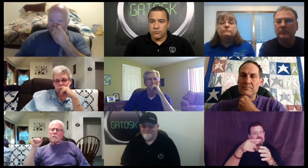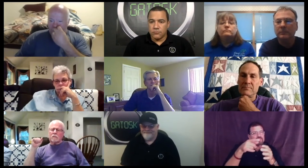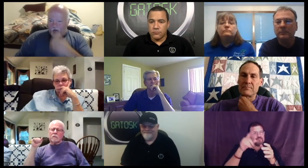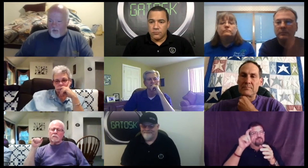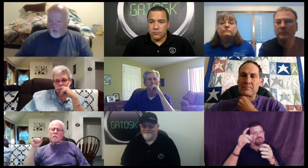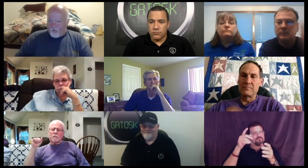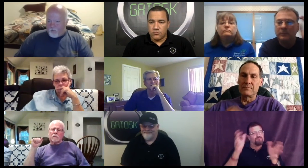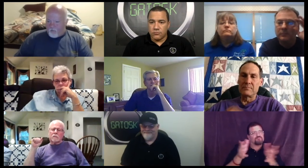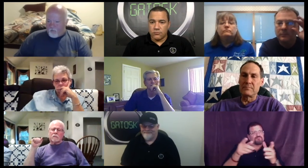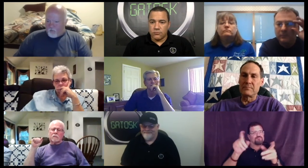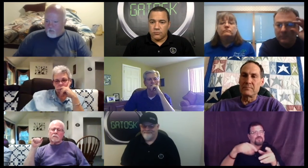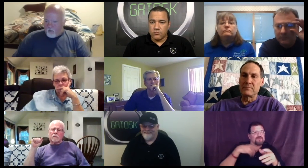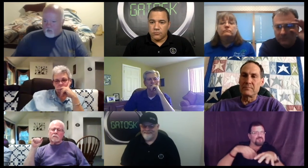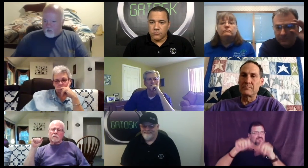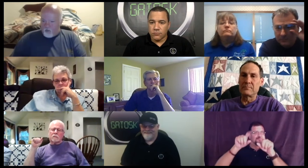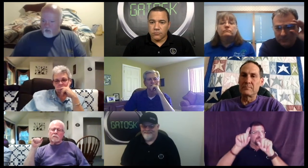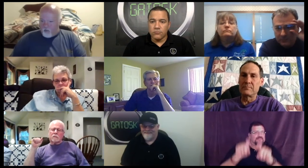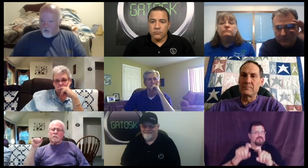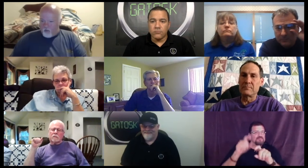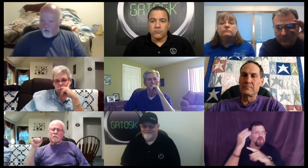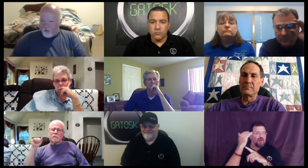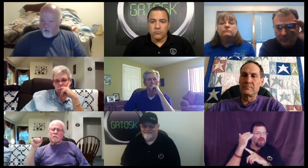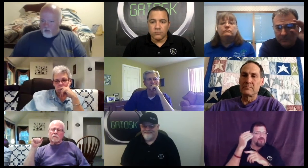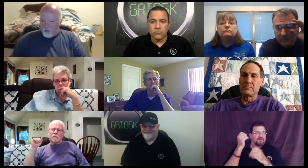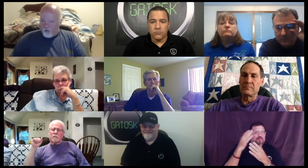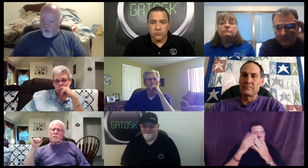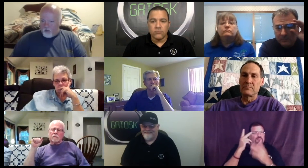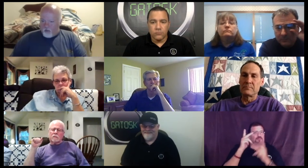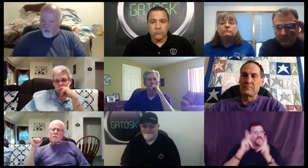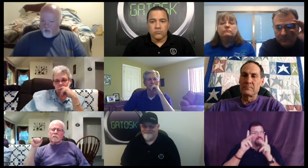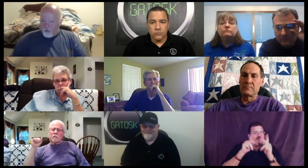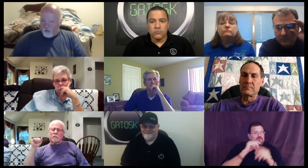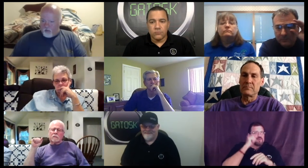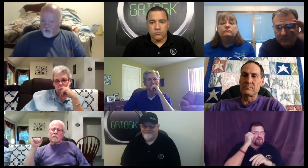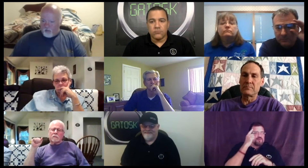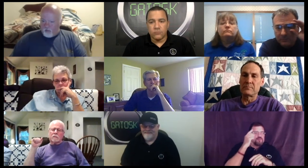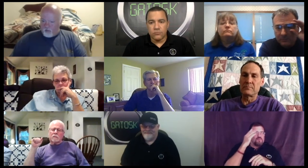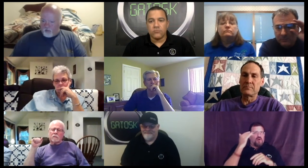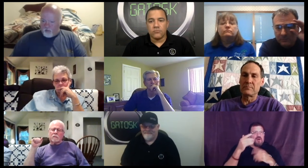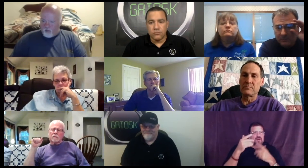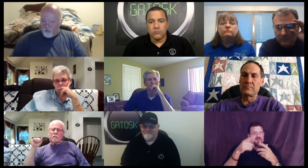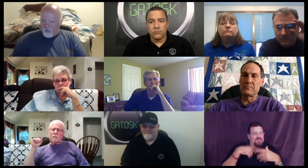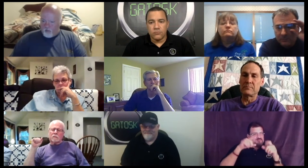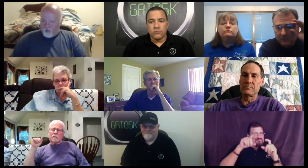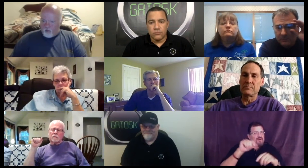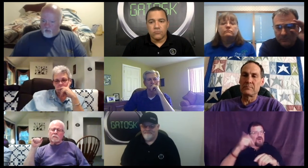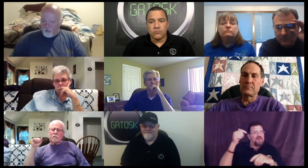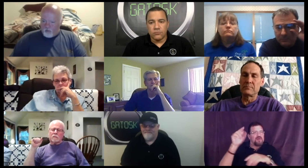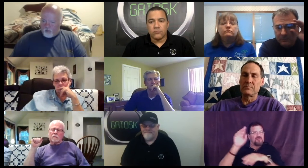why that you encourage people to take the test. Maybe people need to understand. Some people don't understand why you have to take a